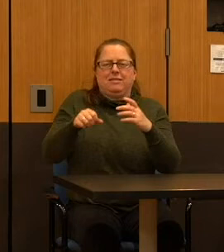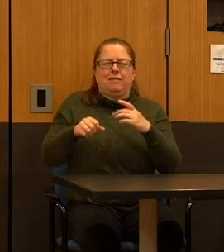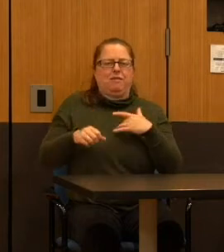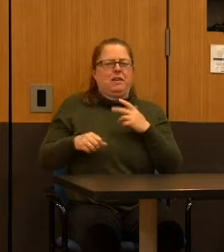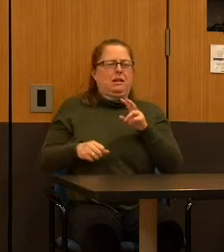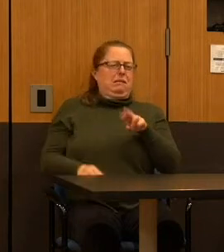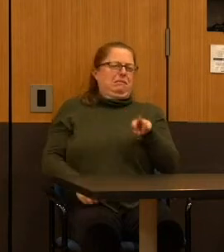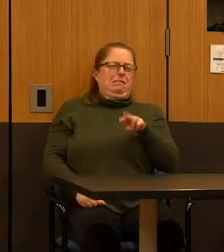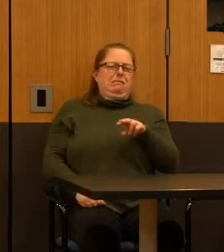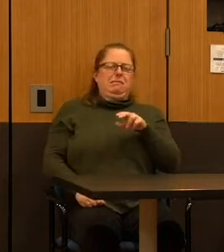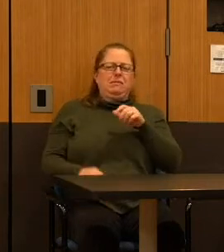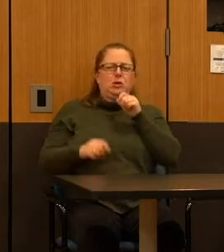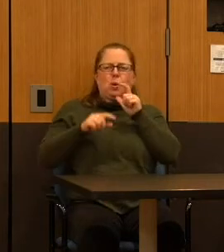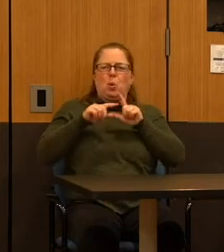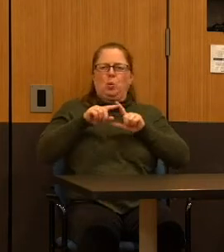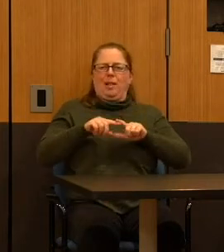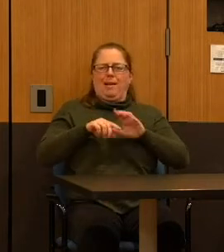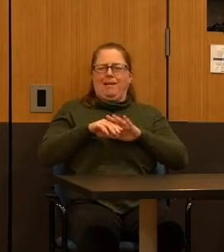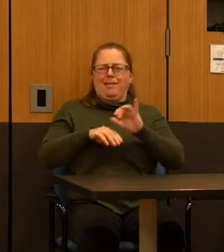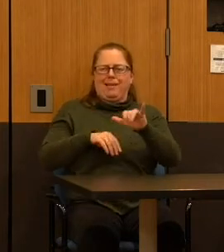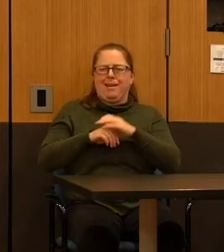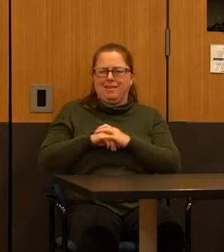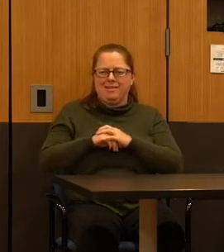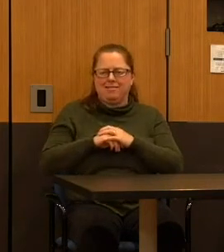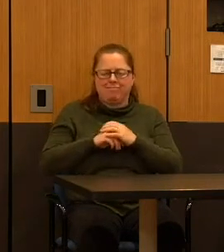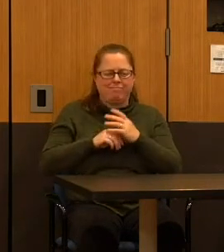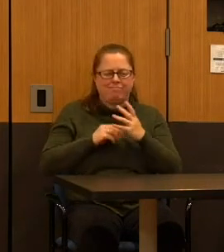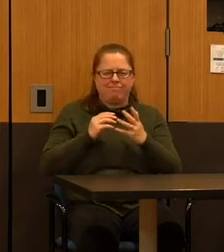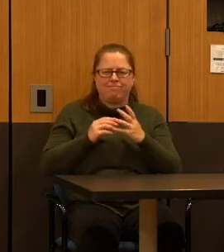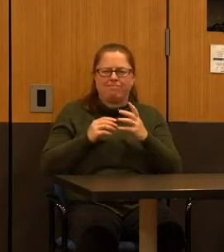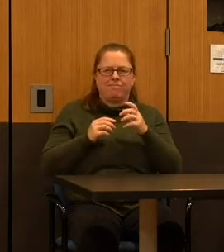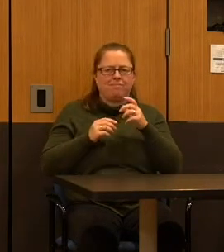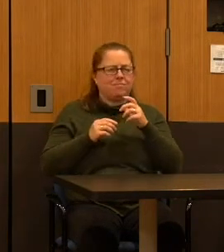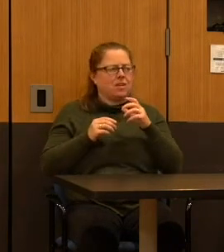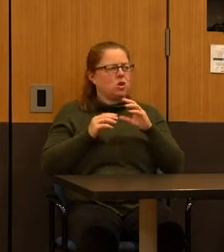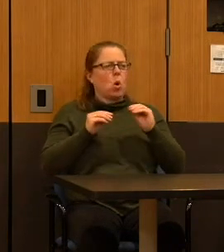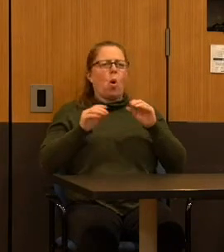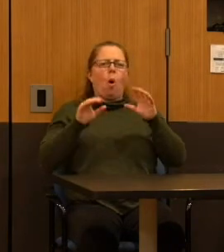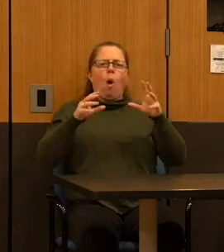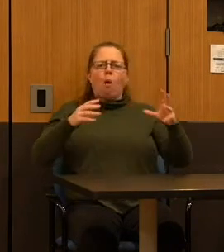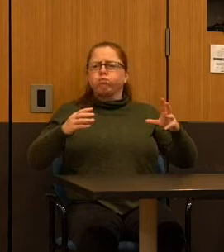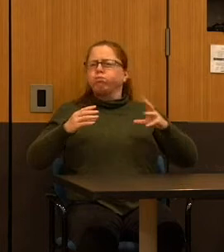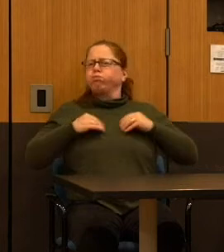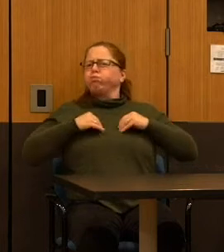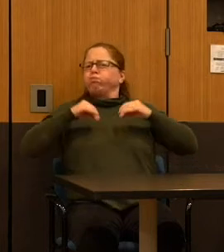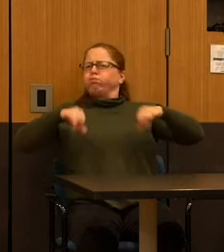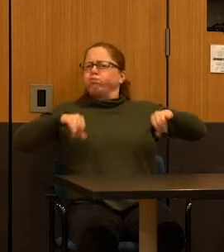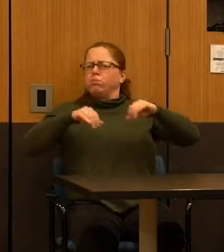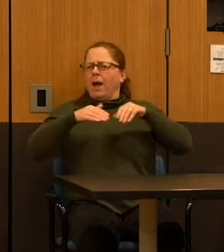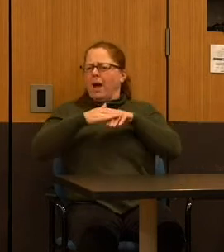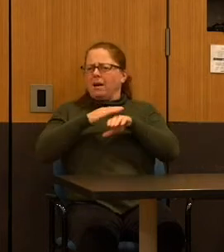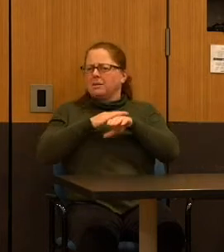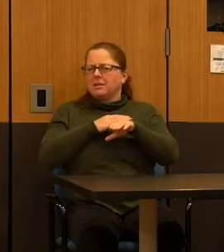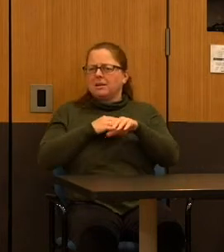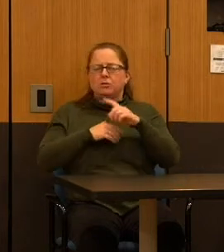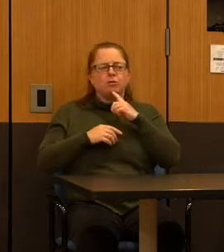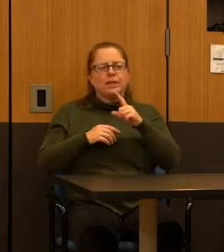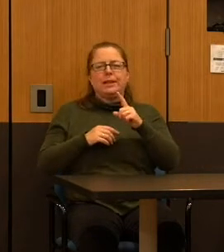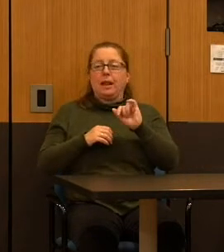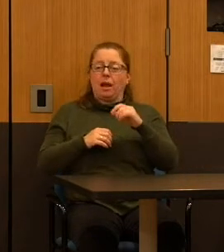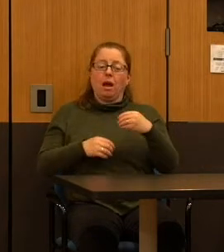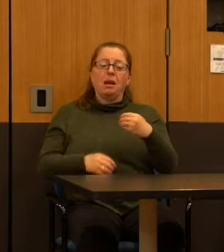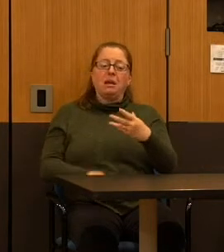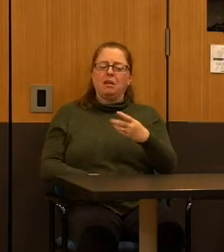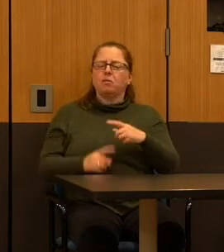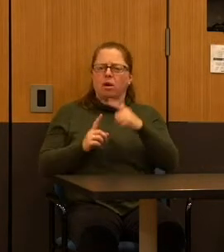not rely on any kind of accepted access, right? That it won't be widespread, that it's really up to you as